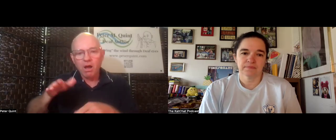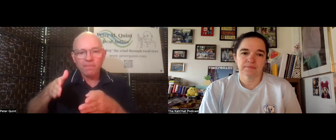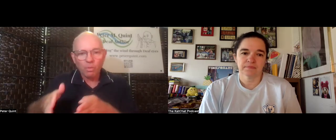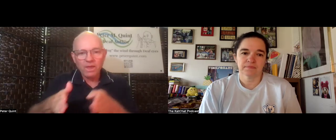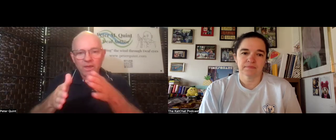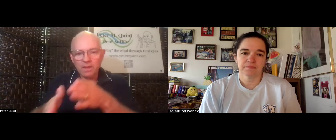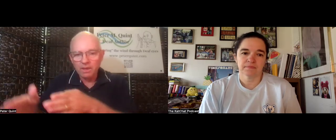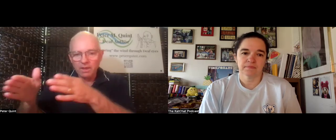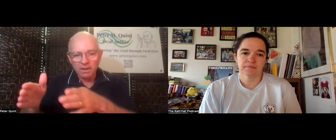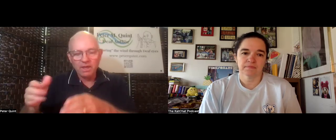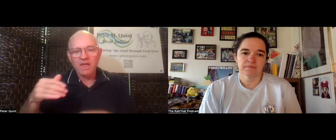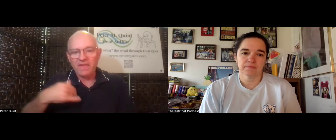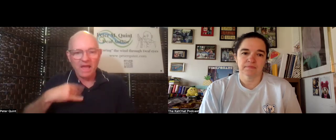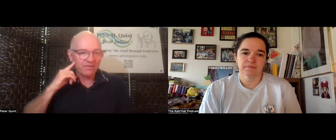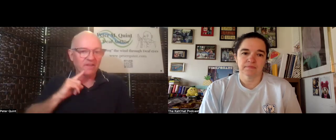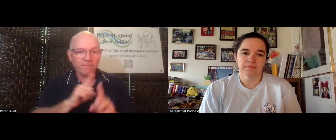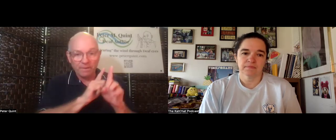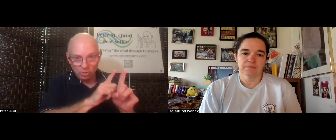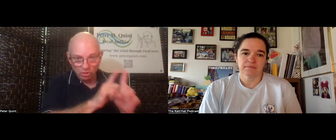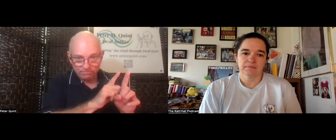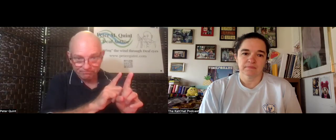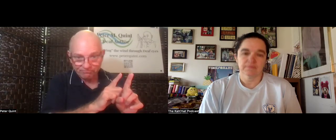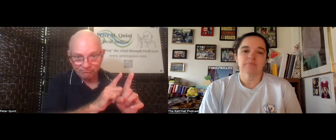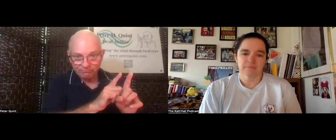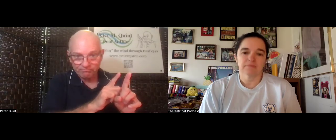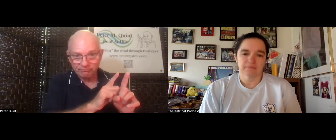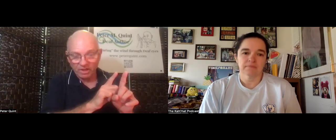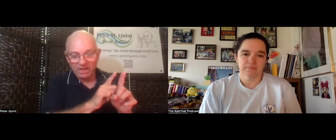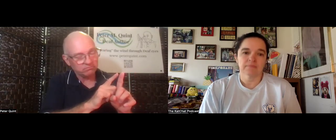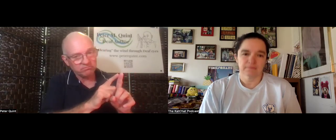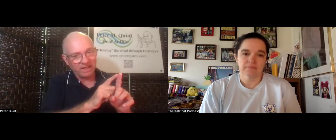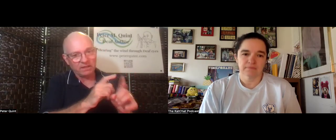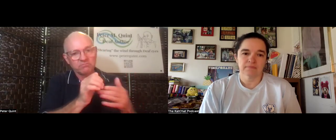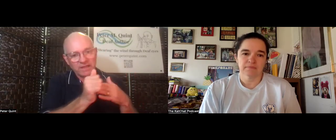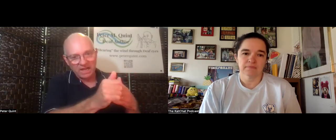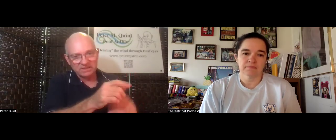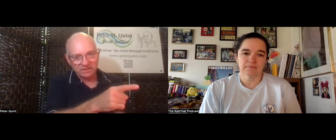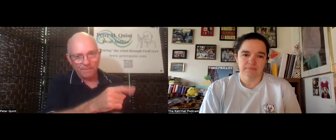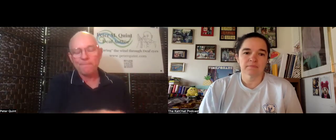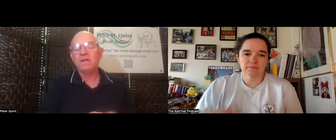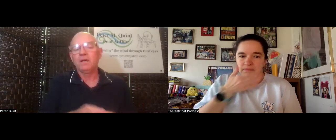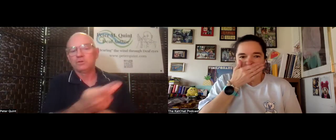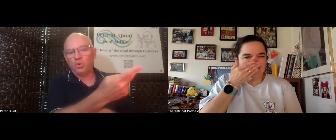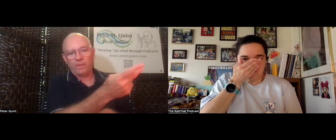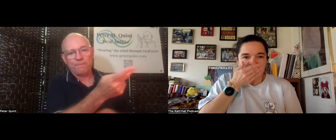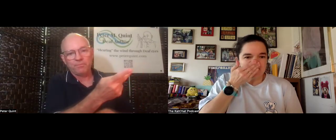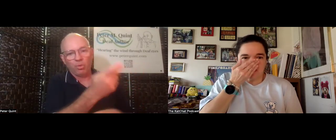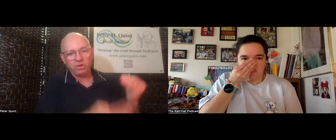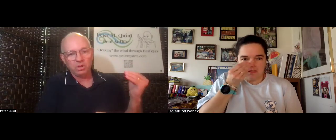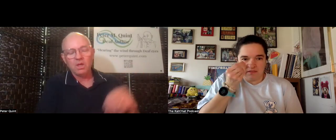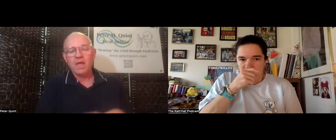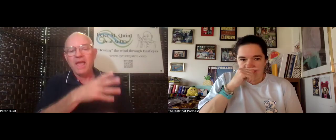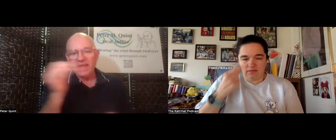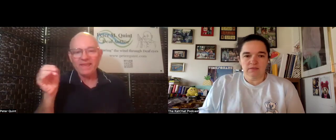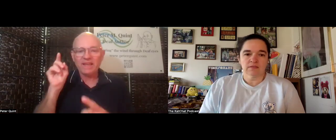but on the way, they have a deaf mentor. Okay, that guides them, two of them